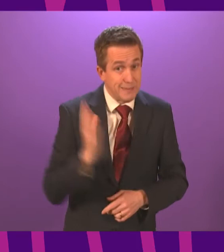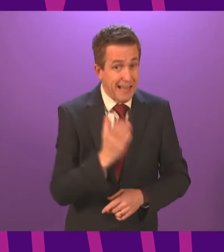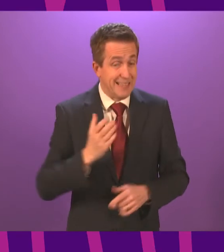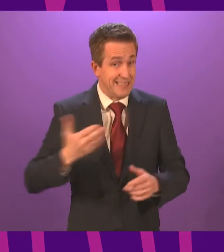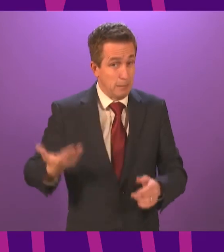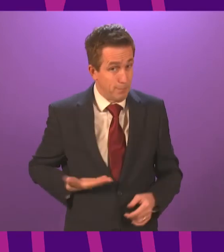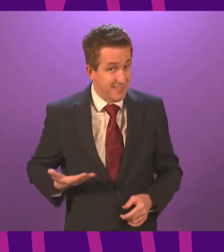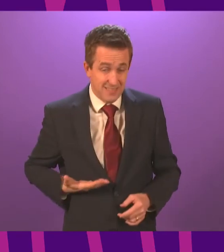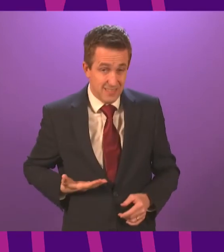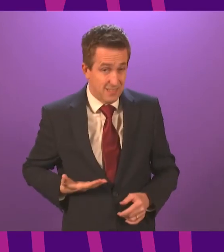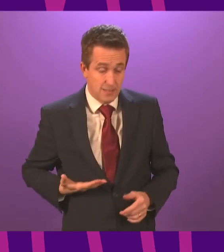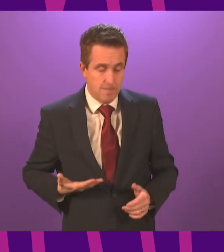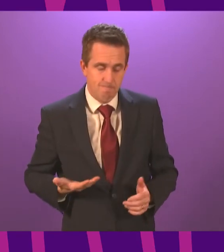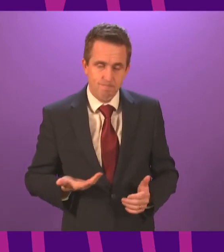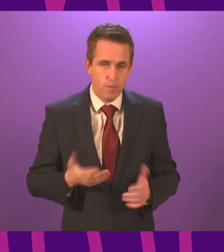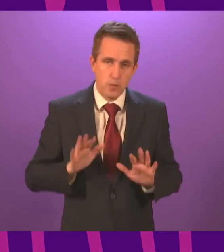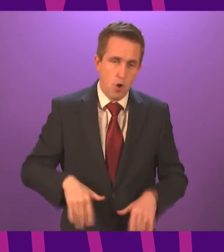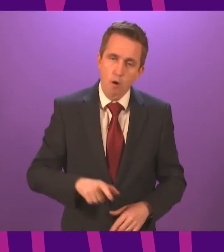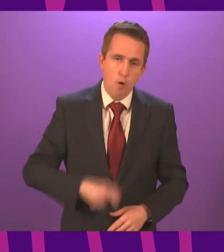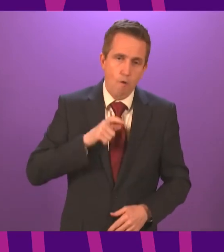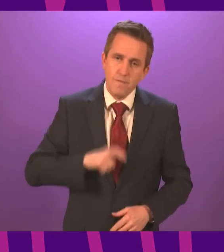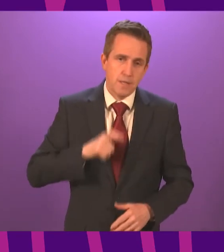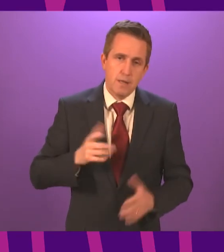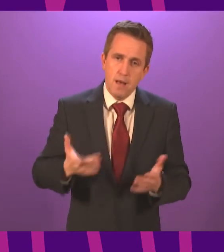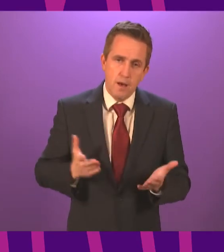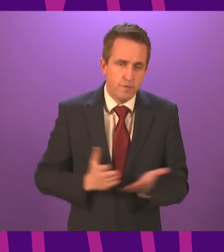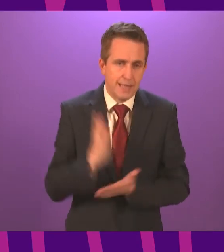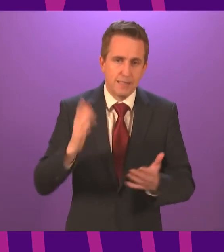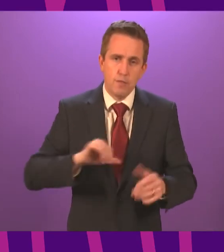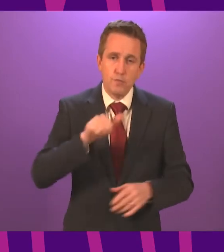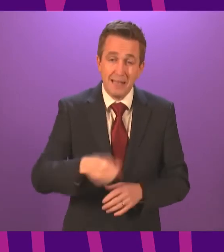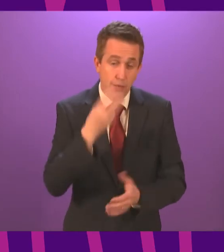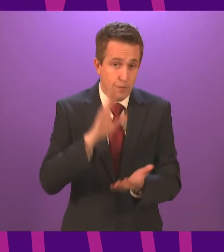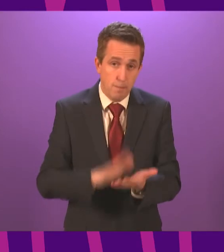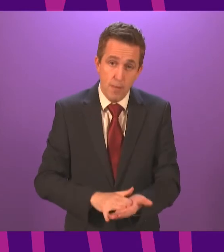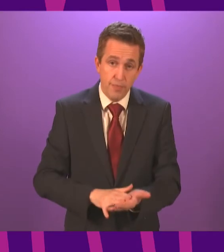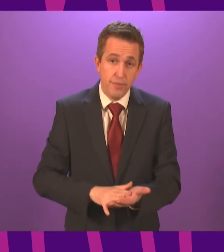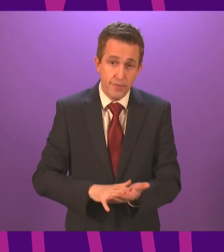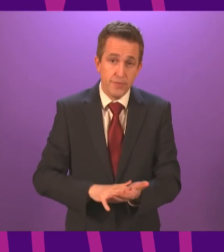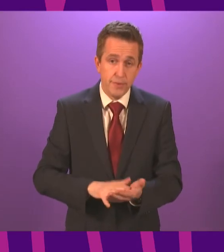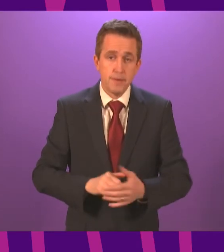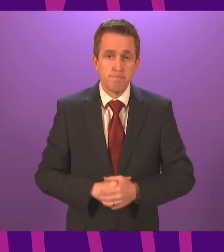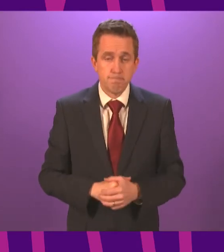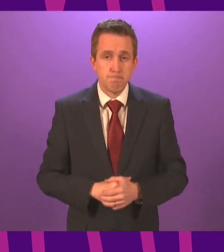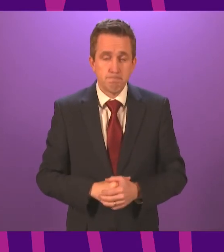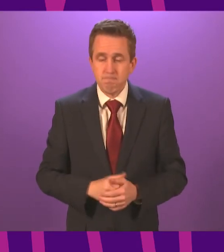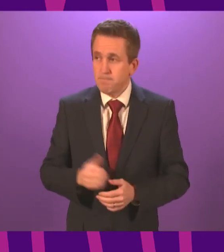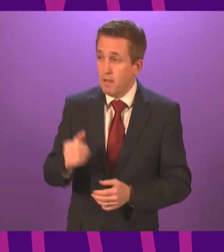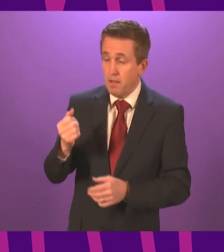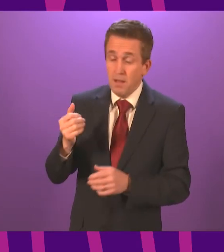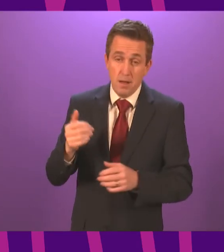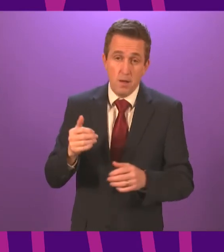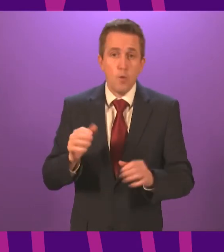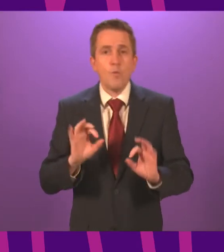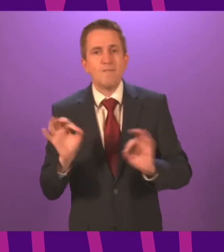have little or even no confidence of even surviving the next 3 months. Look, I know there's not an infinite pot of money out